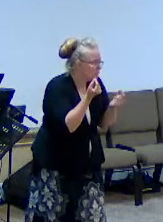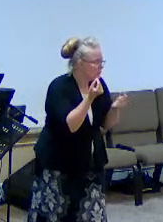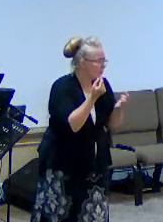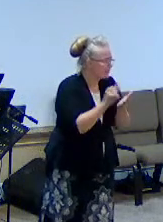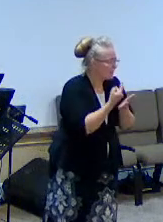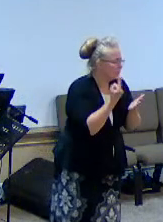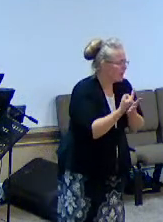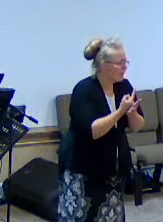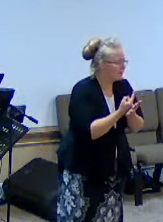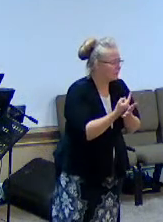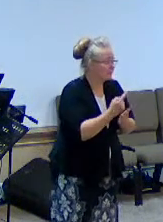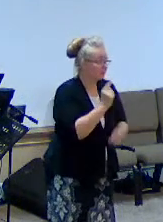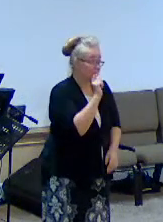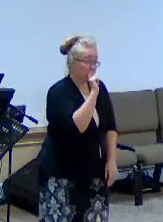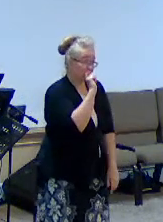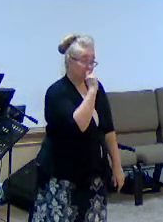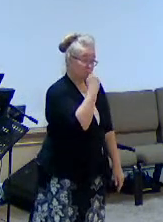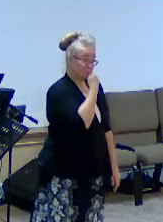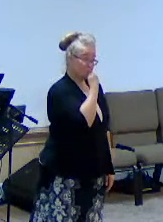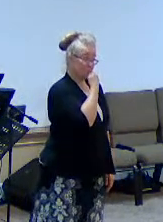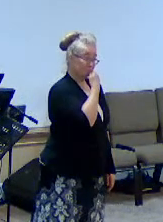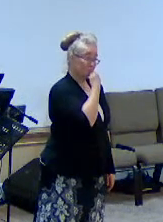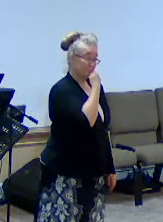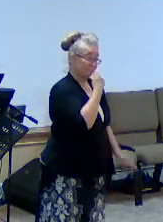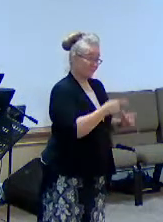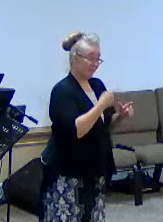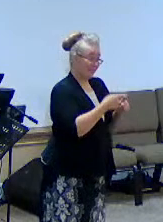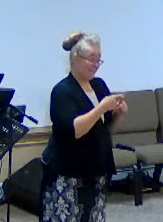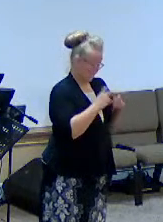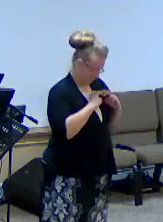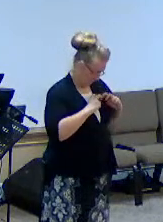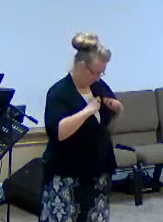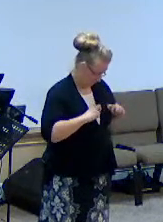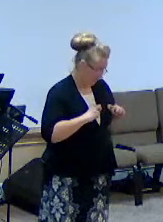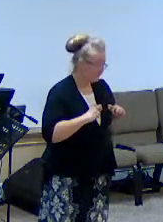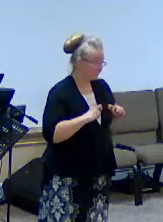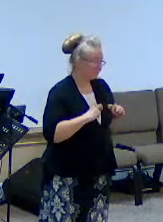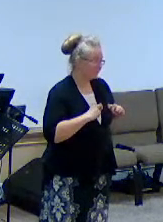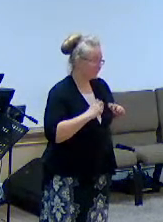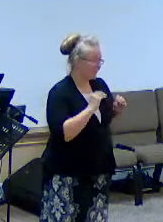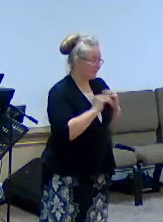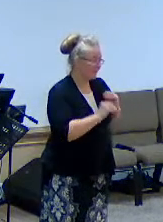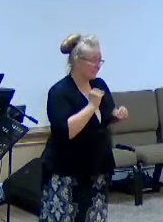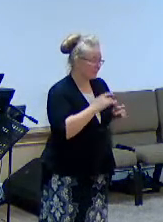to go turn off the knob, then go deal with the mess.